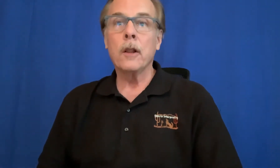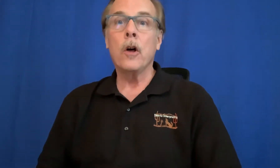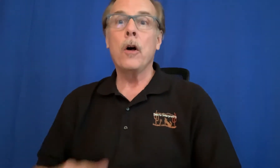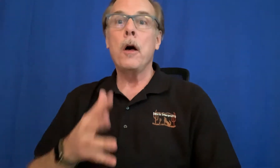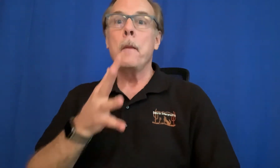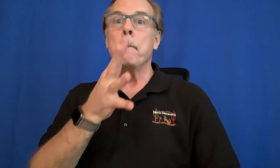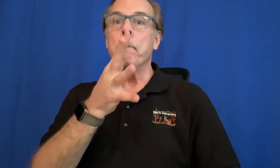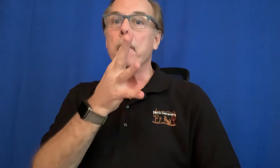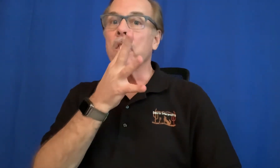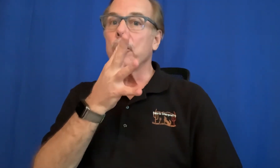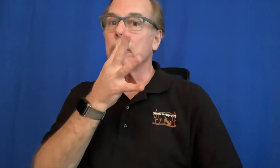Mother-in-law, mother,